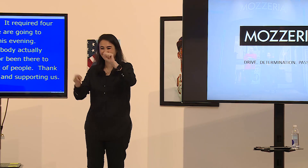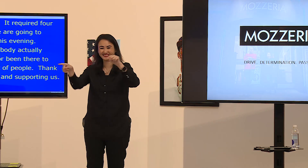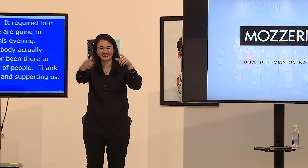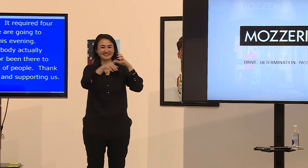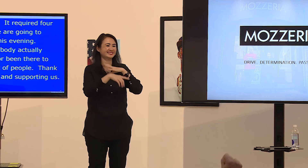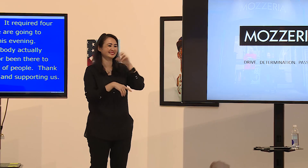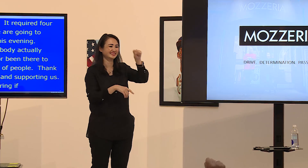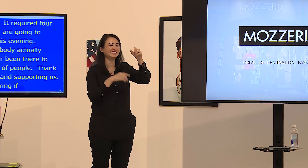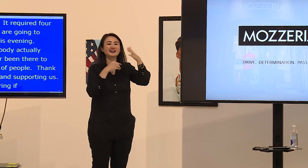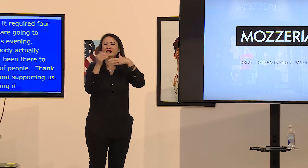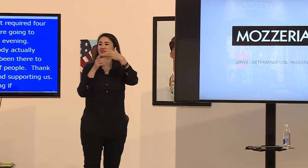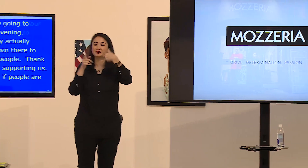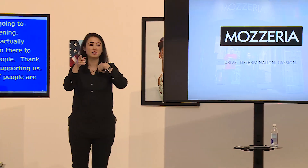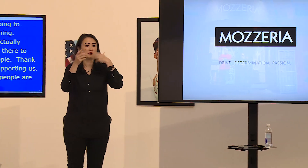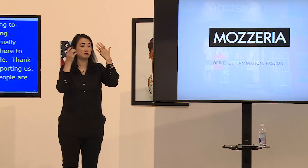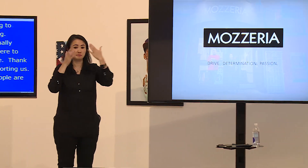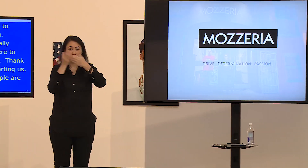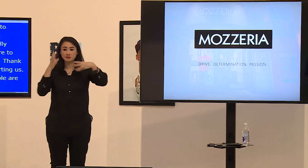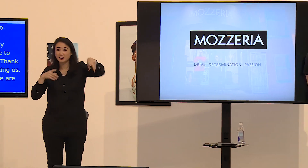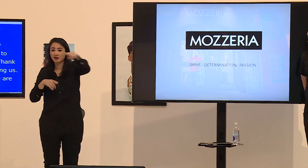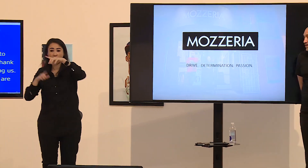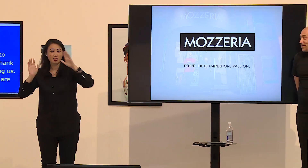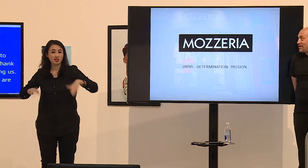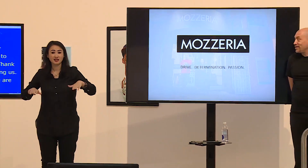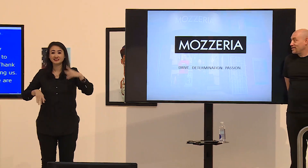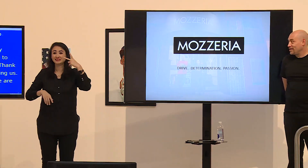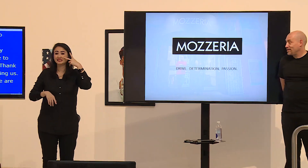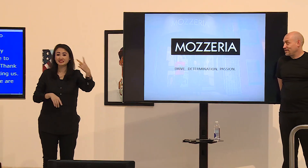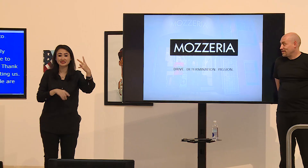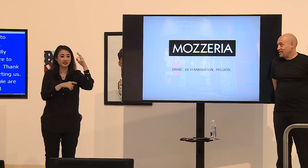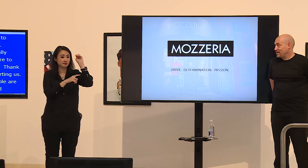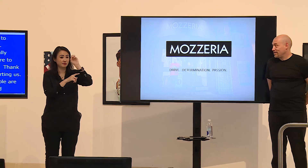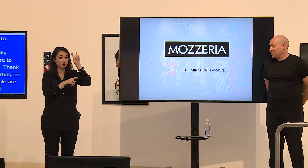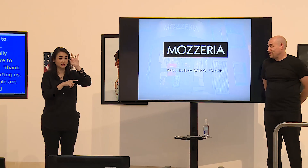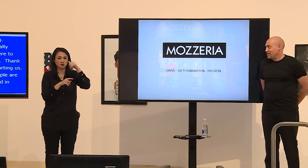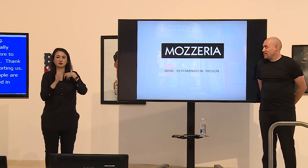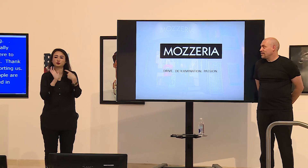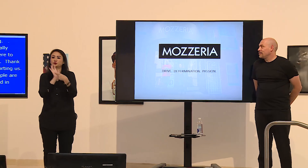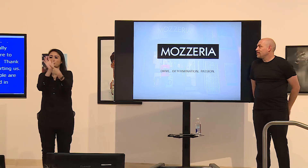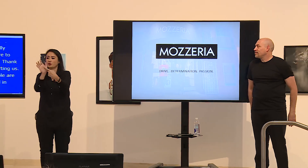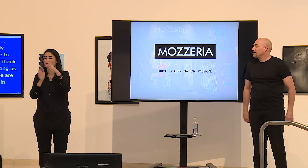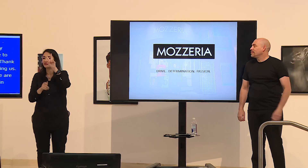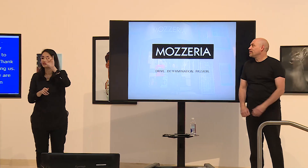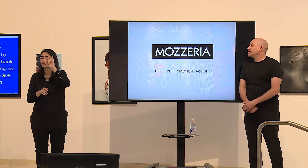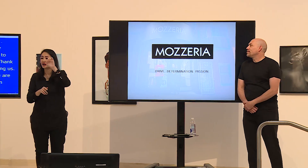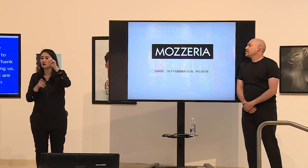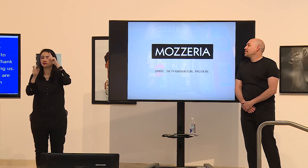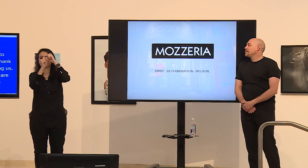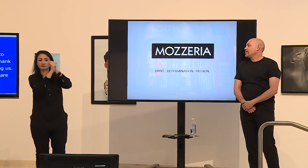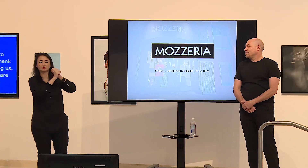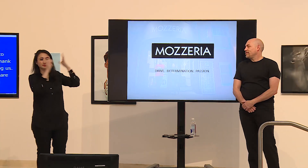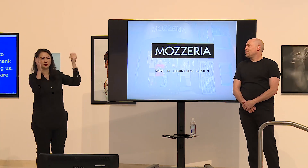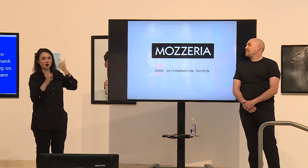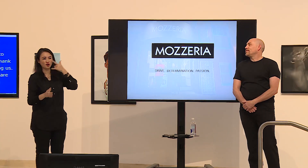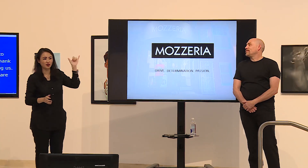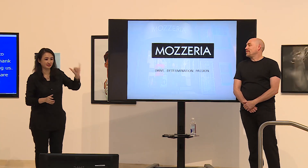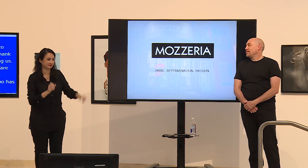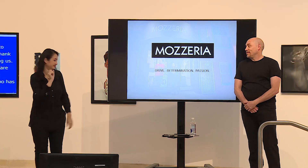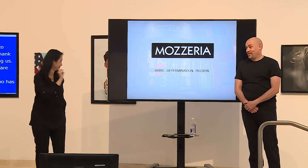in Rochester. Okay, we'll consider it. Who has not yet seen the restaurant? I would like to give you a little bit of a visual